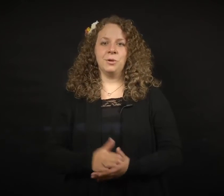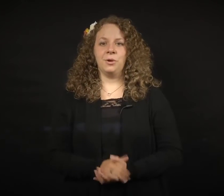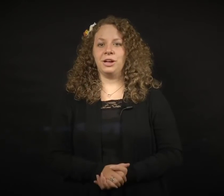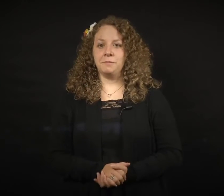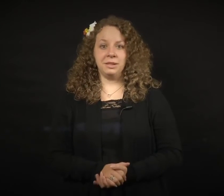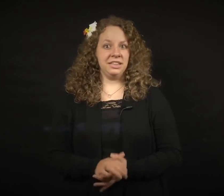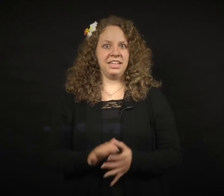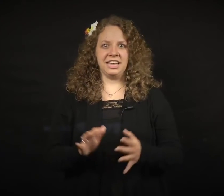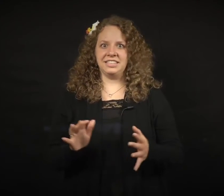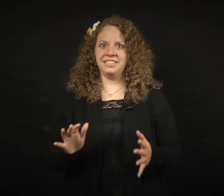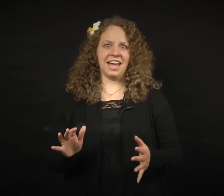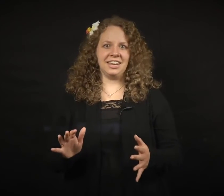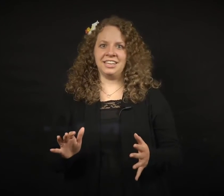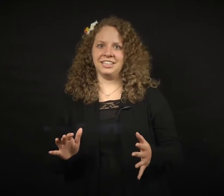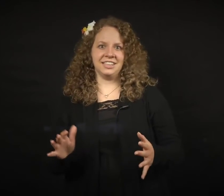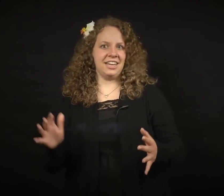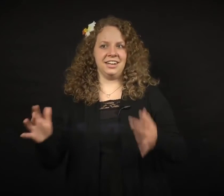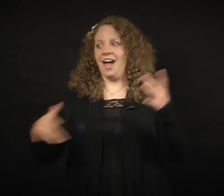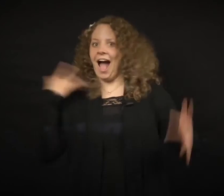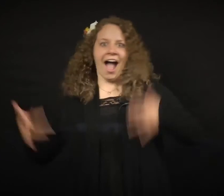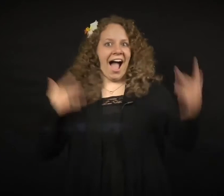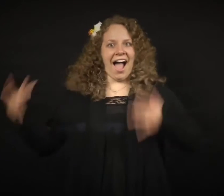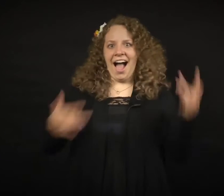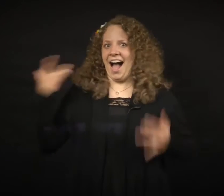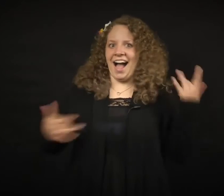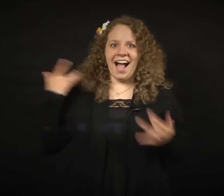or completely ecstatic and excited.